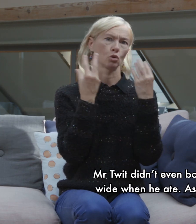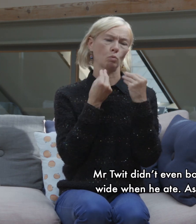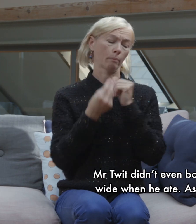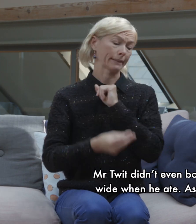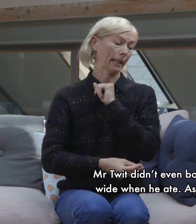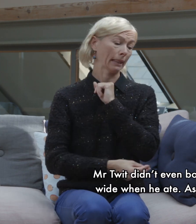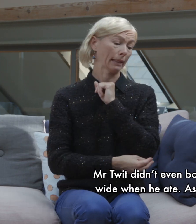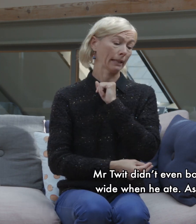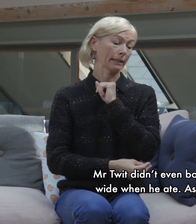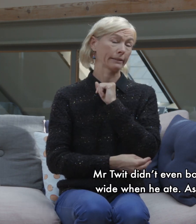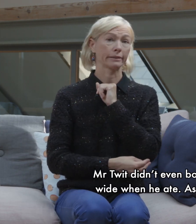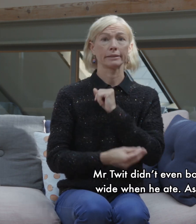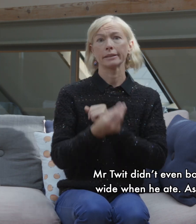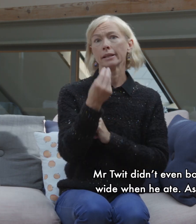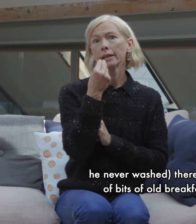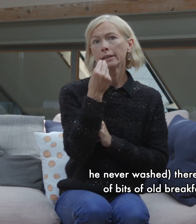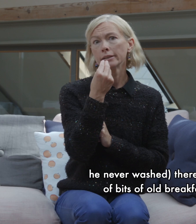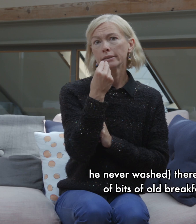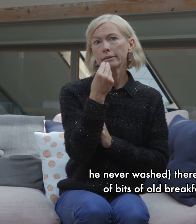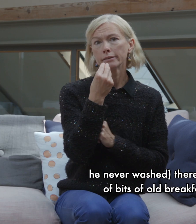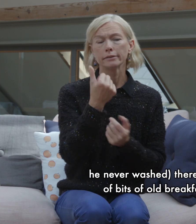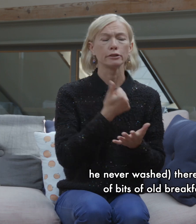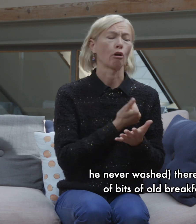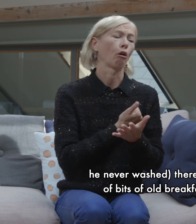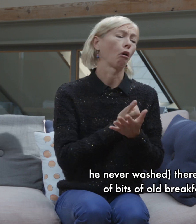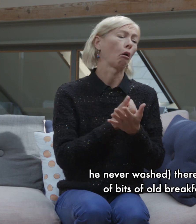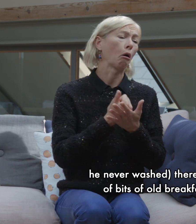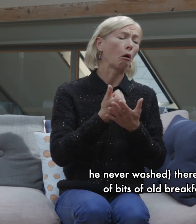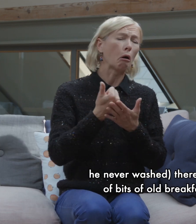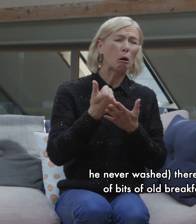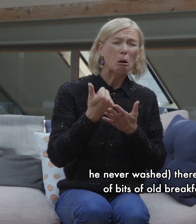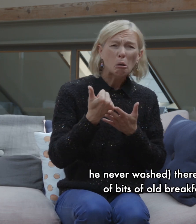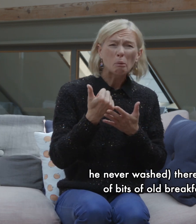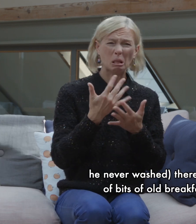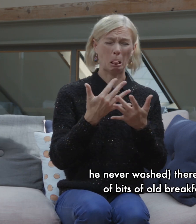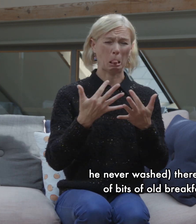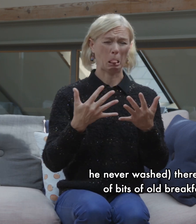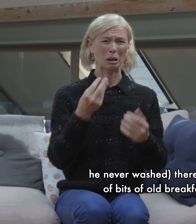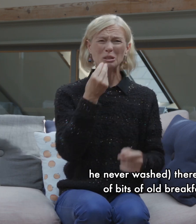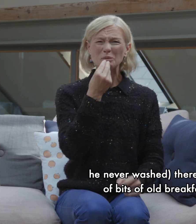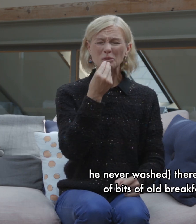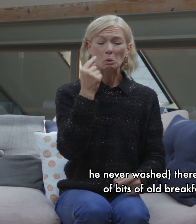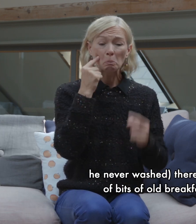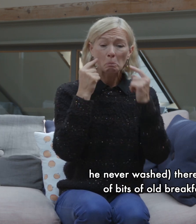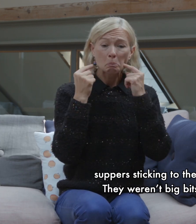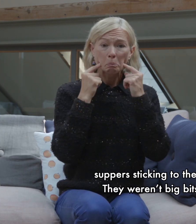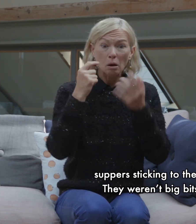when he ate. As a result, and because he never washed, there were always hundreds of bits of old breakfasts and lunches and